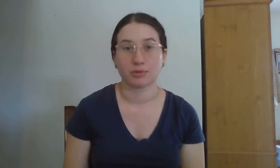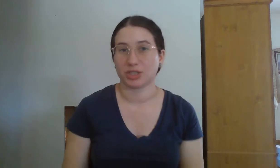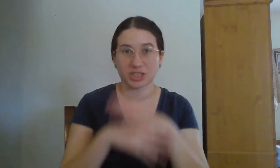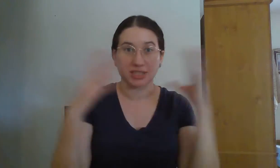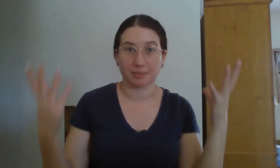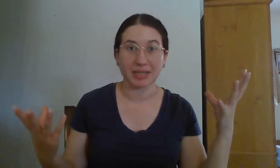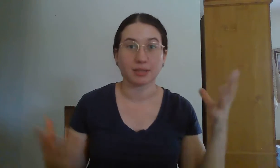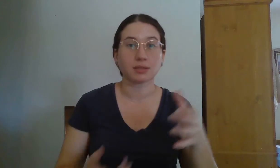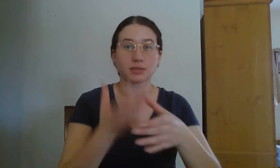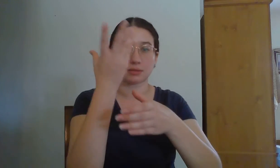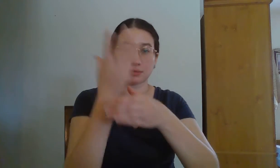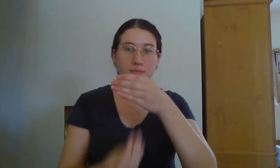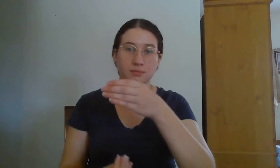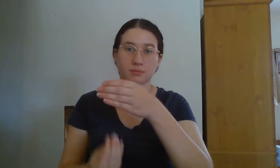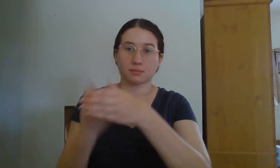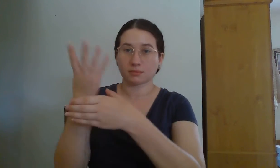just disappears,